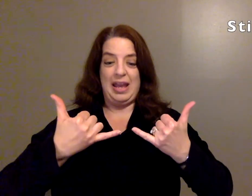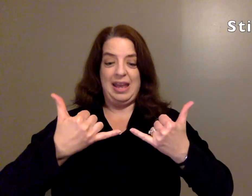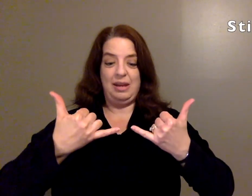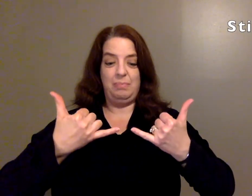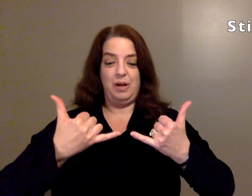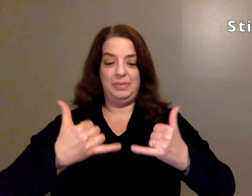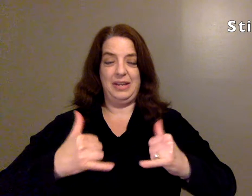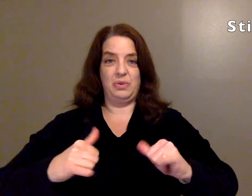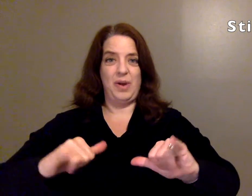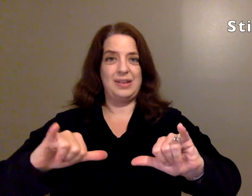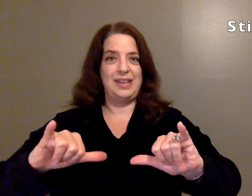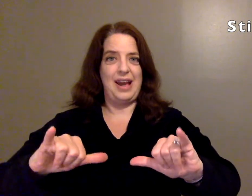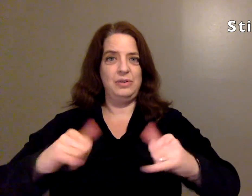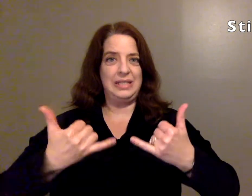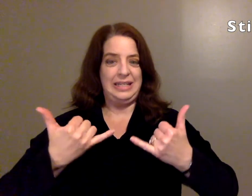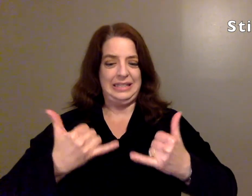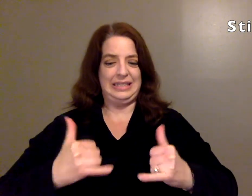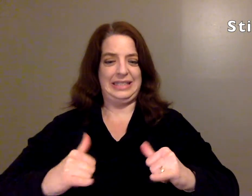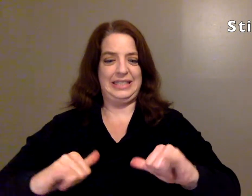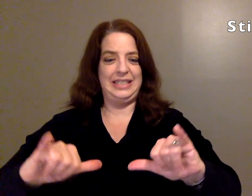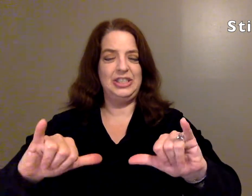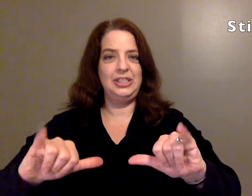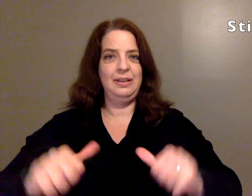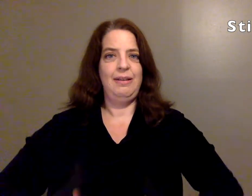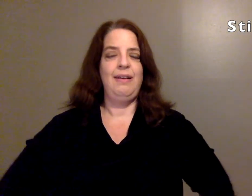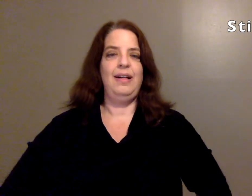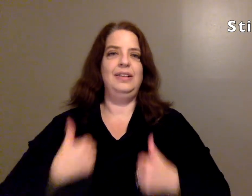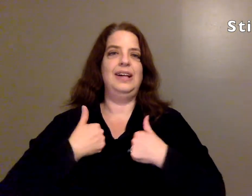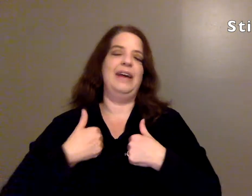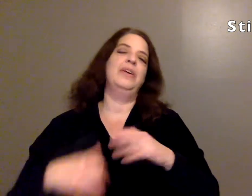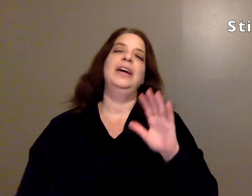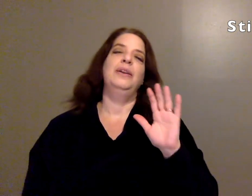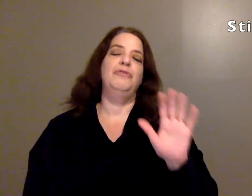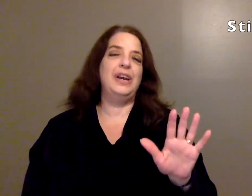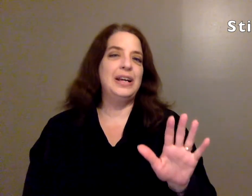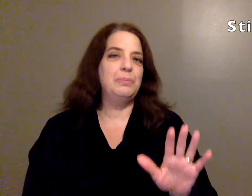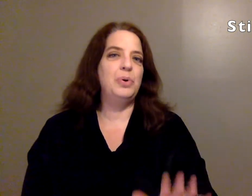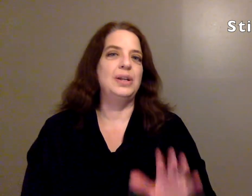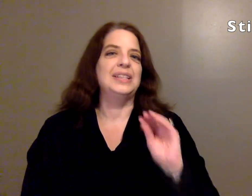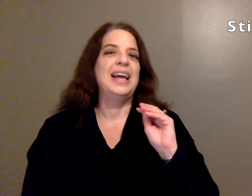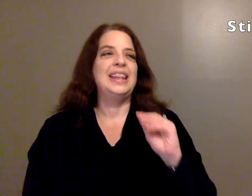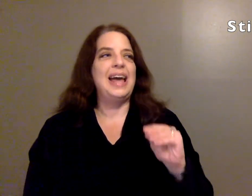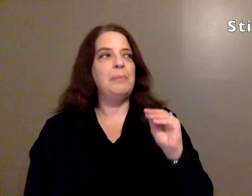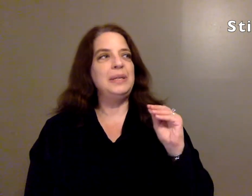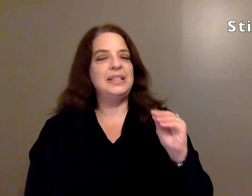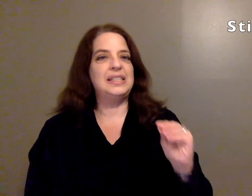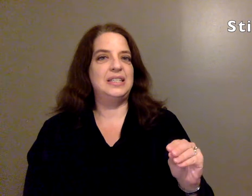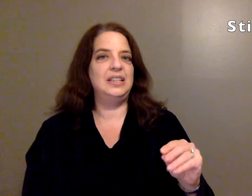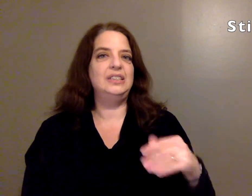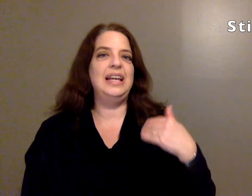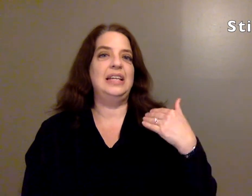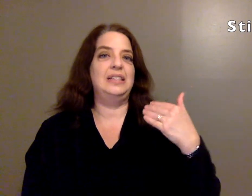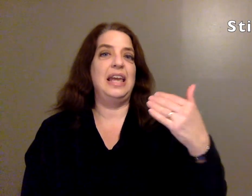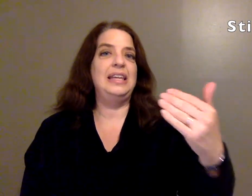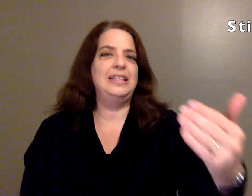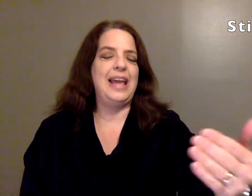hand, palm down, that rocks out, still alive. Very important. That means still as in